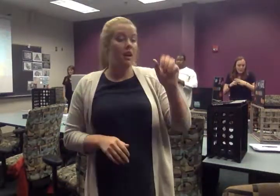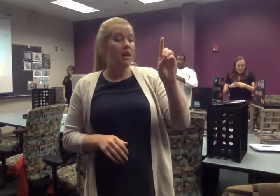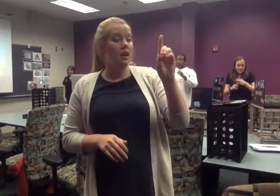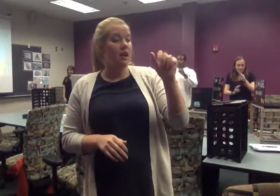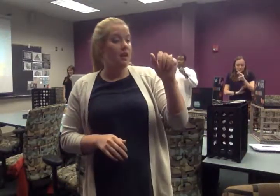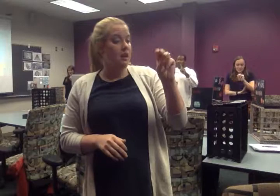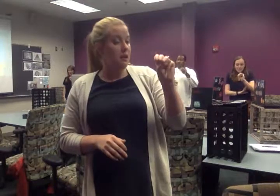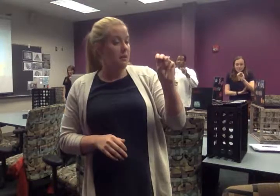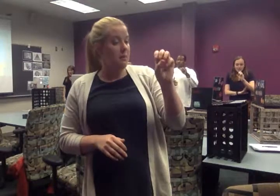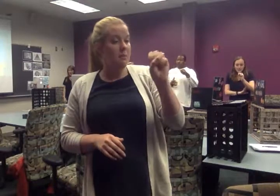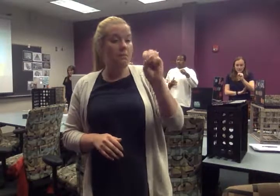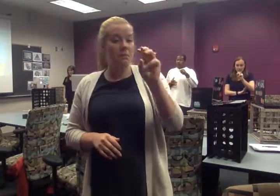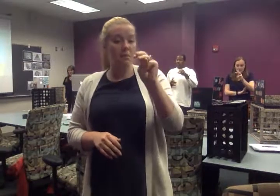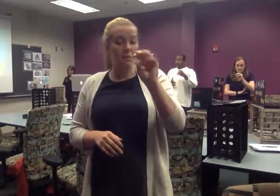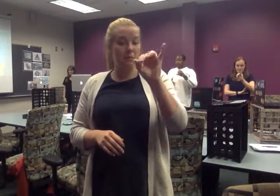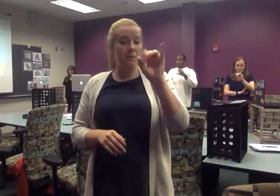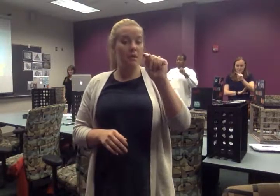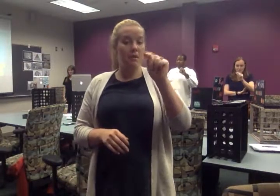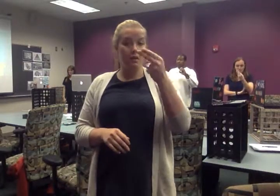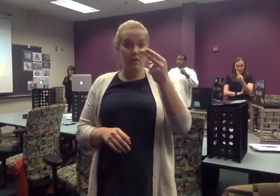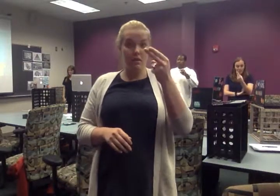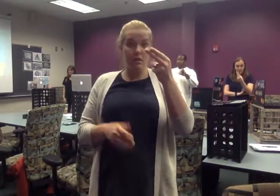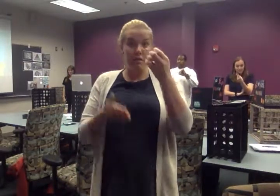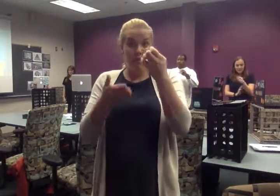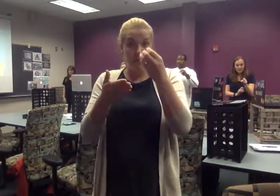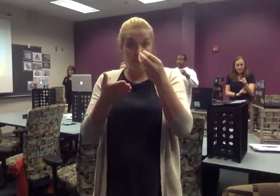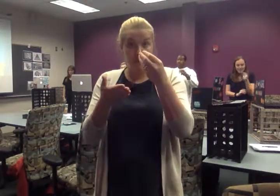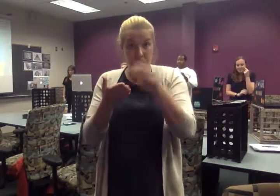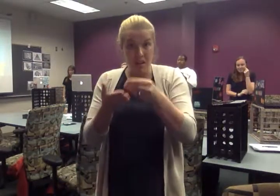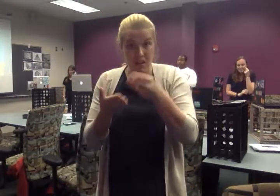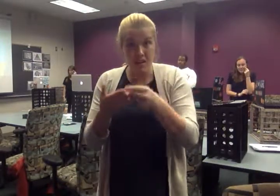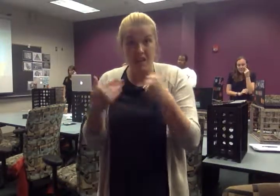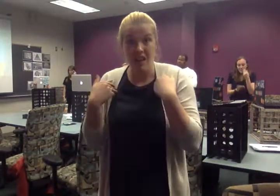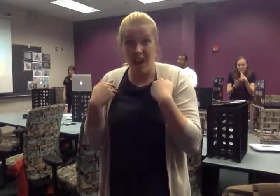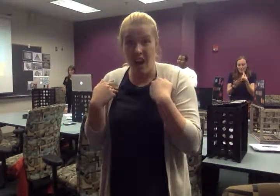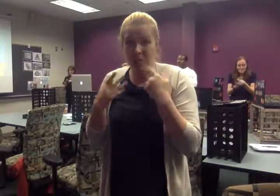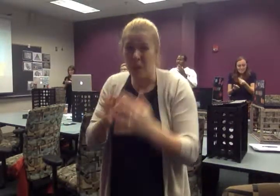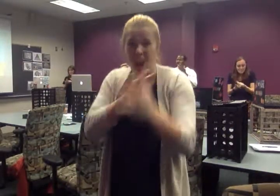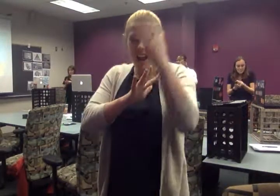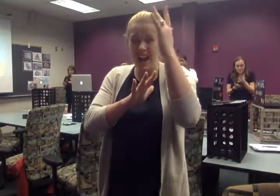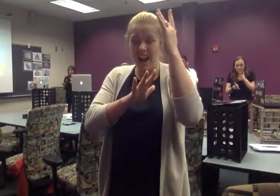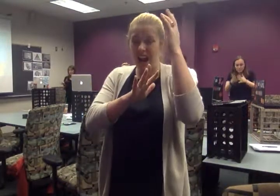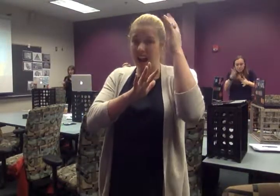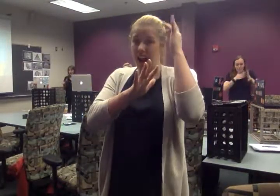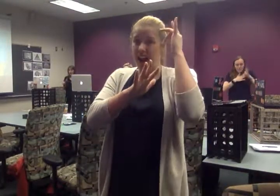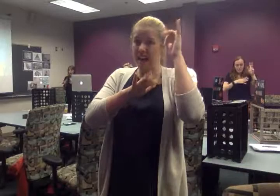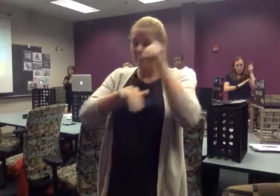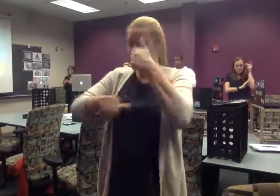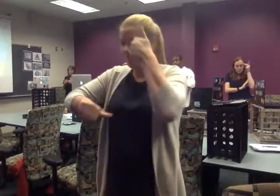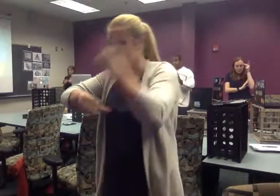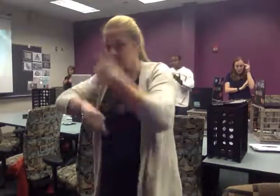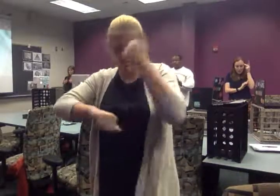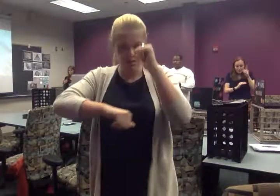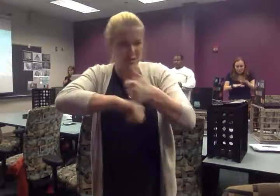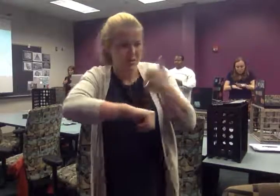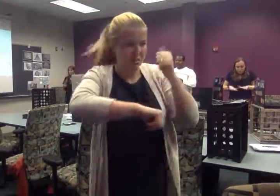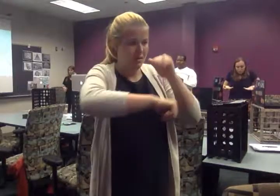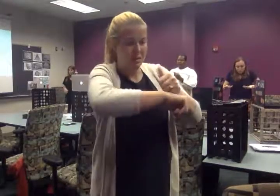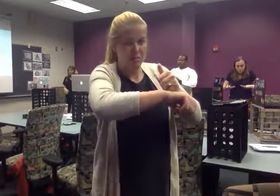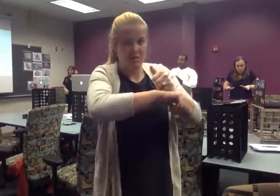and markets not only existed before political institutions, but were the very foundation of human society. Yeah, he was pretty into